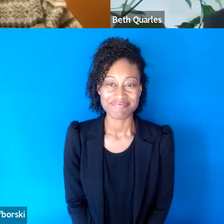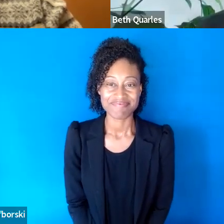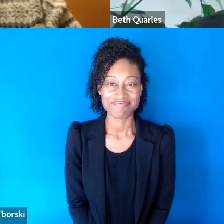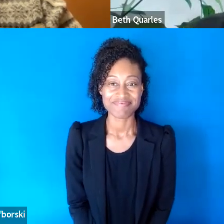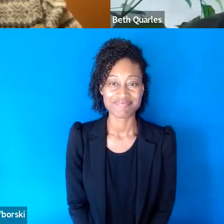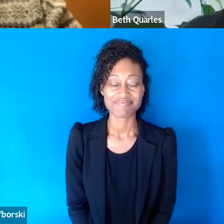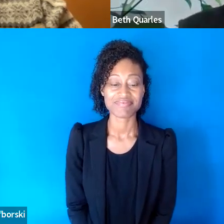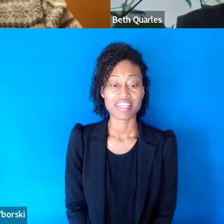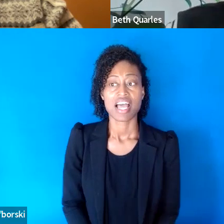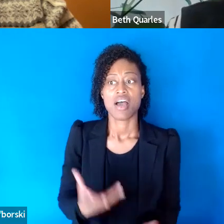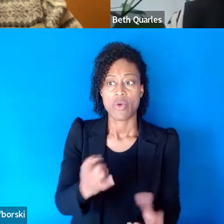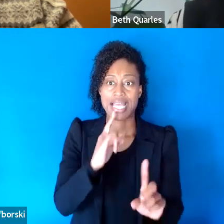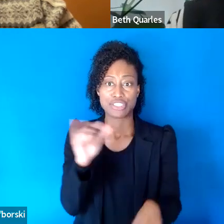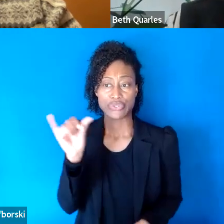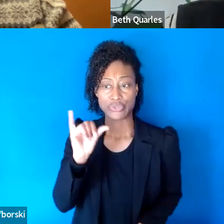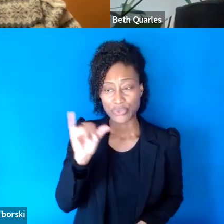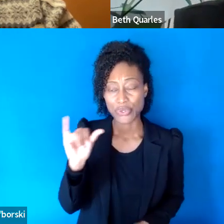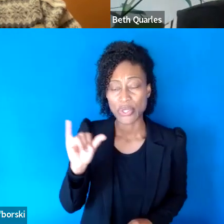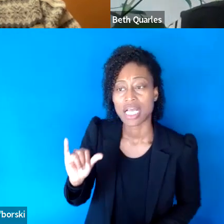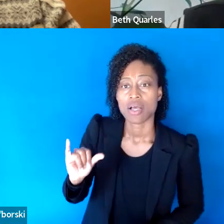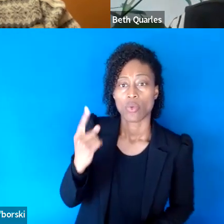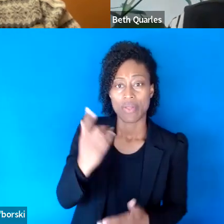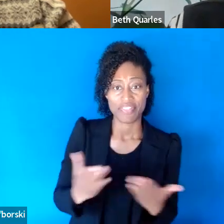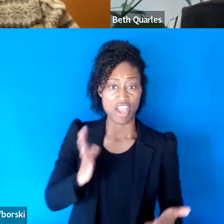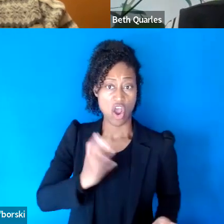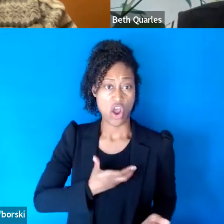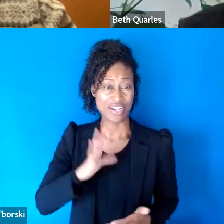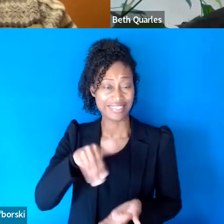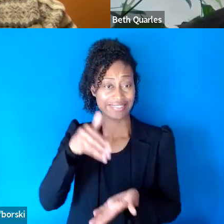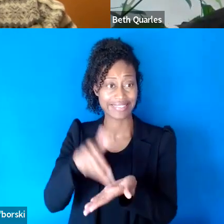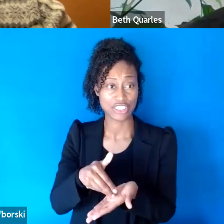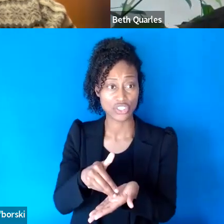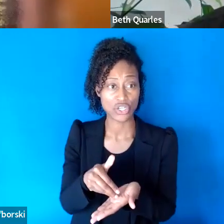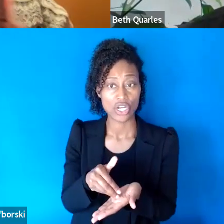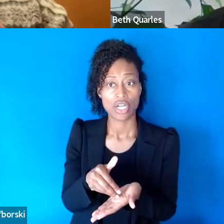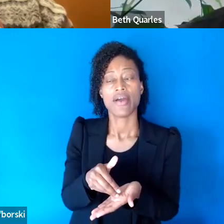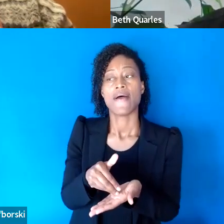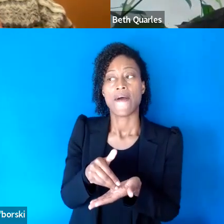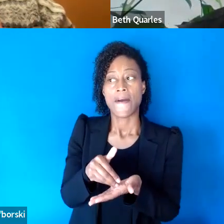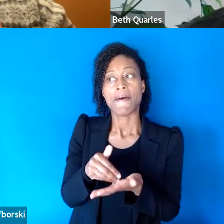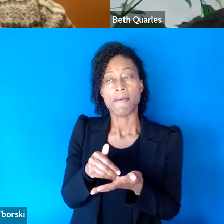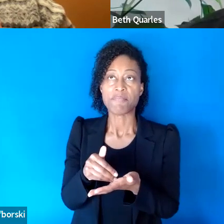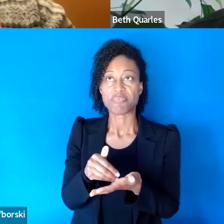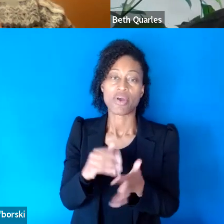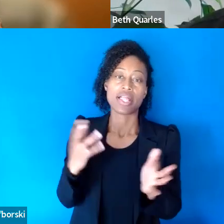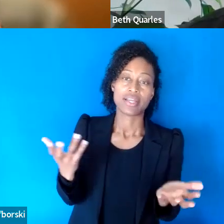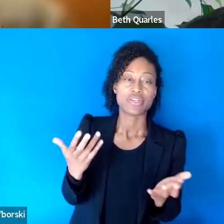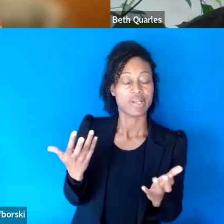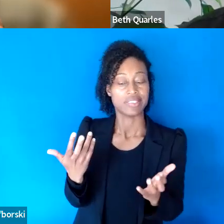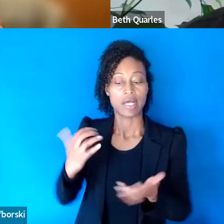And to answer that, one of the things that our center did is I think that you can work with